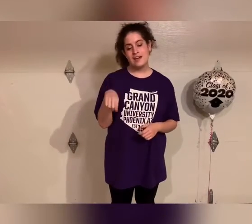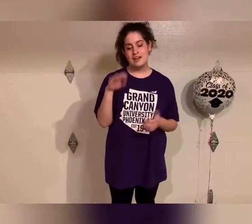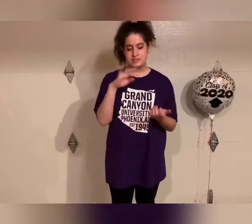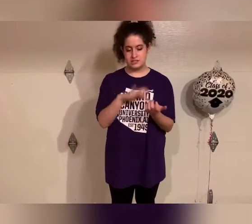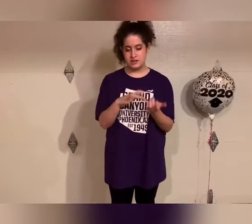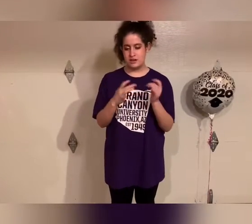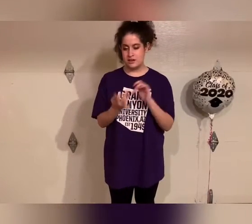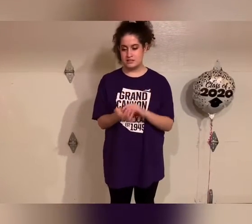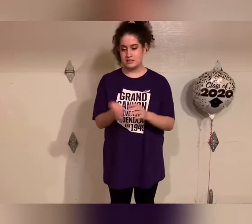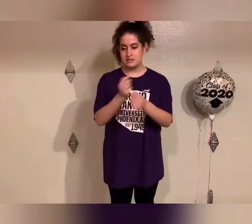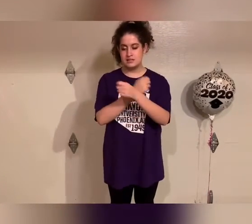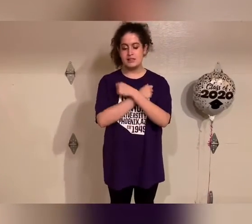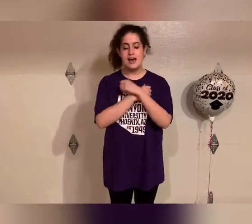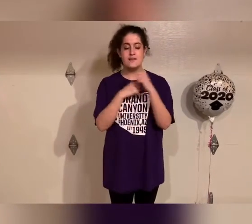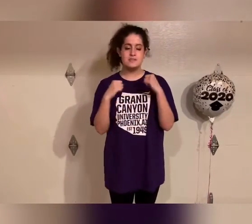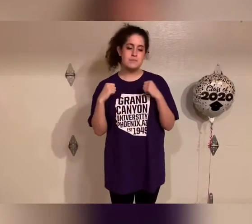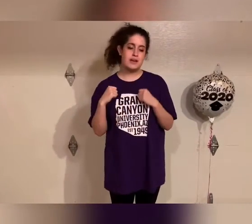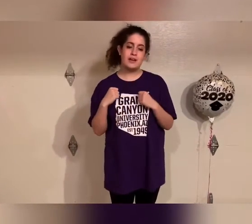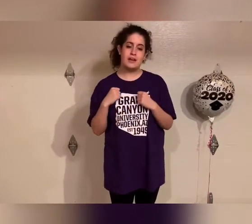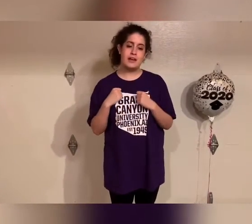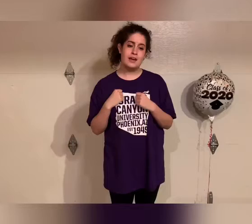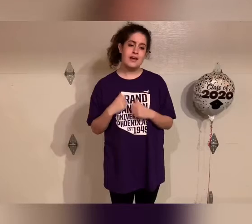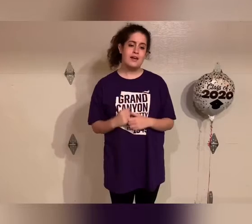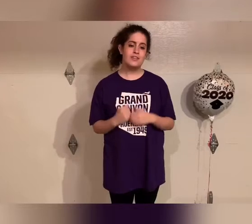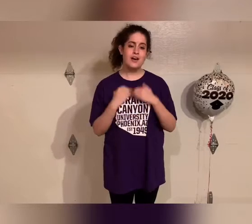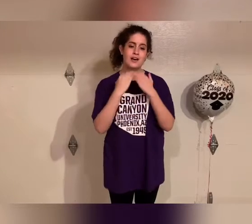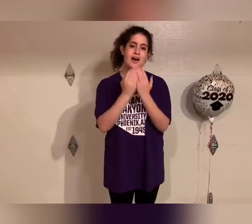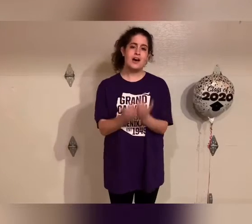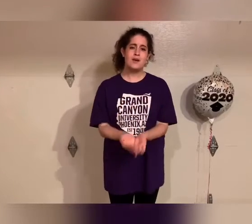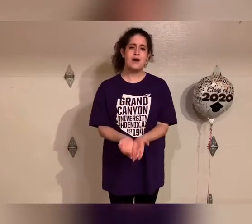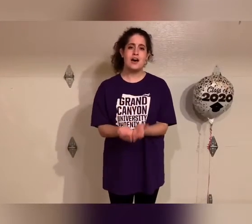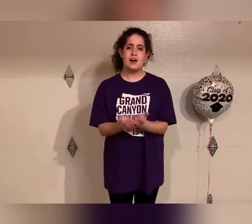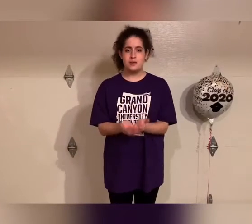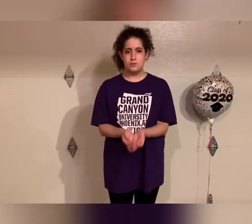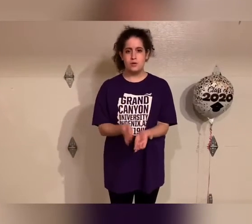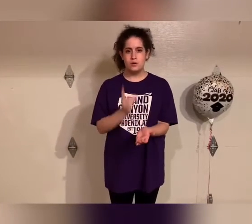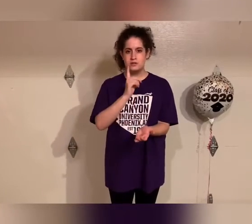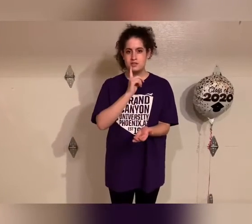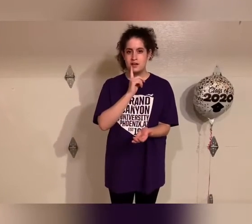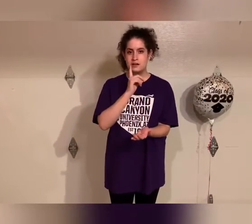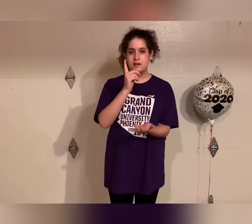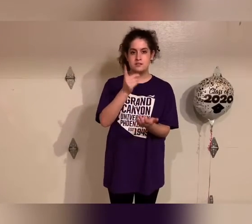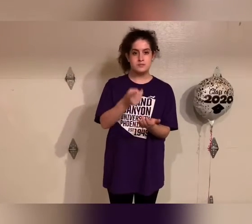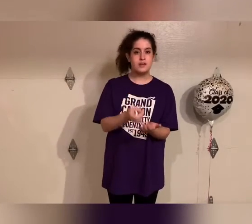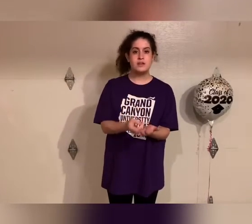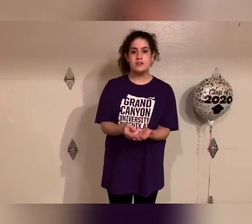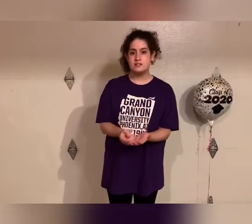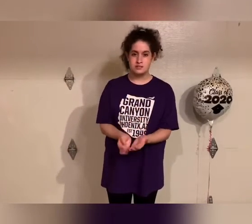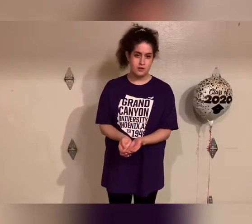Yes, Jesus loves me. The Bible tells me so.